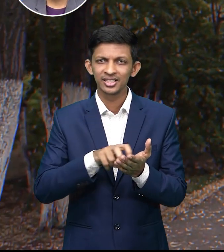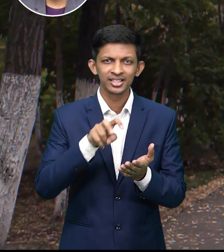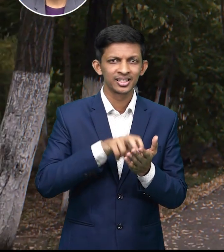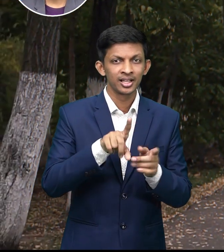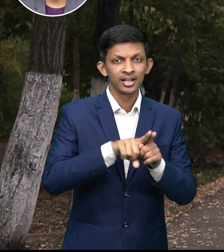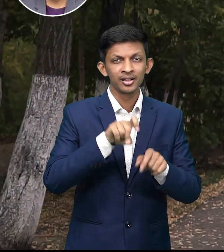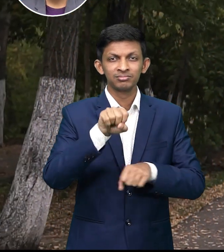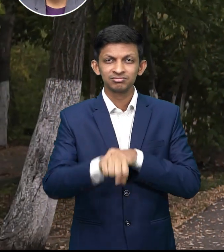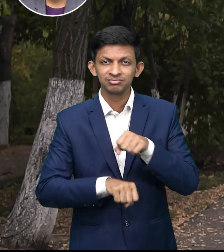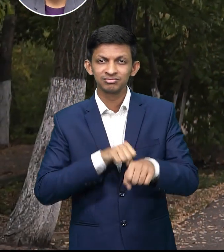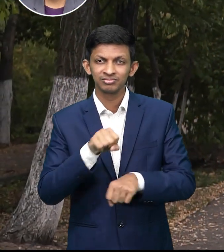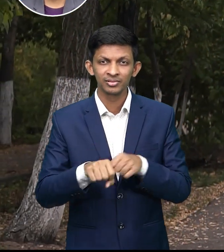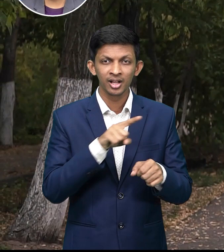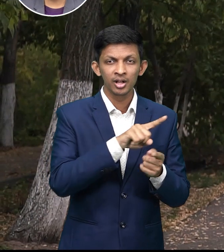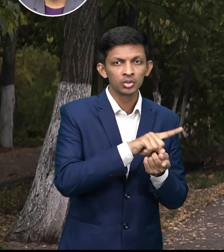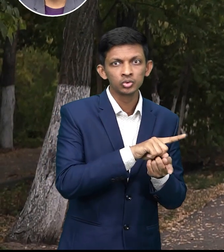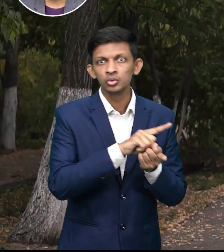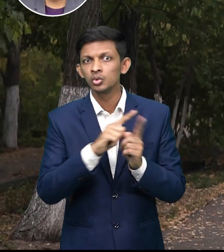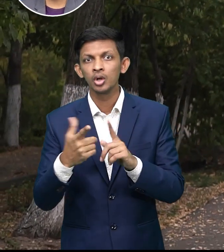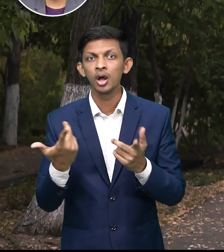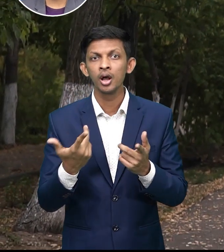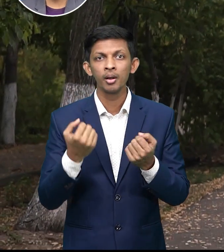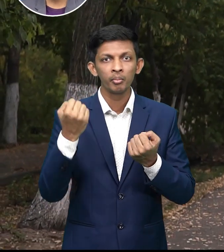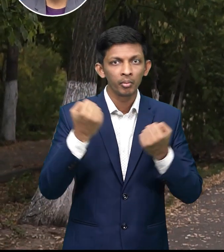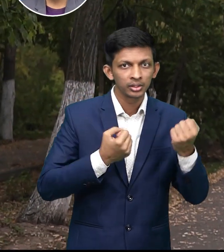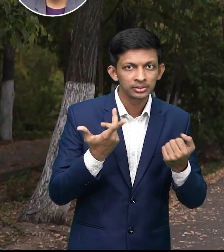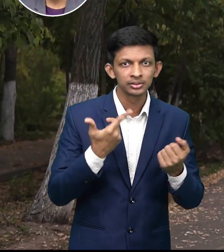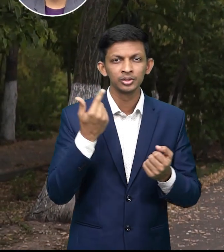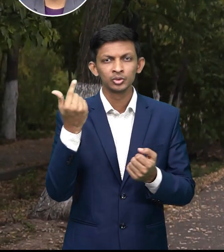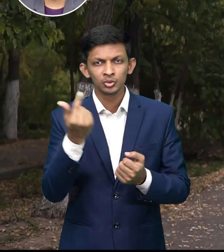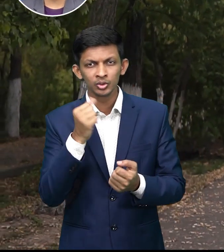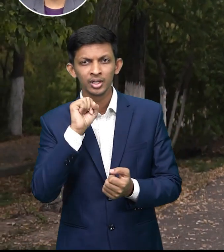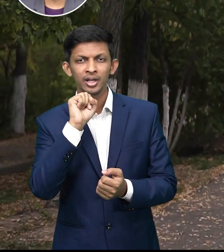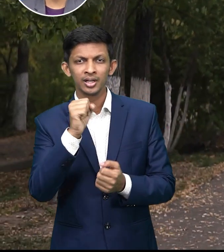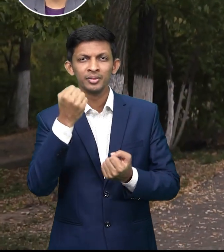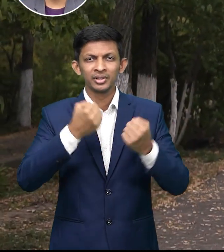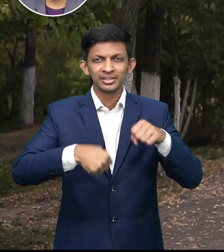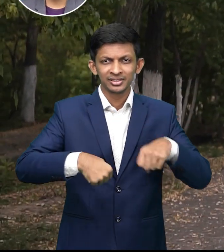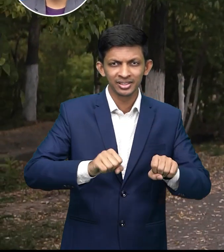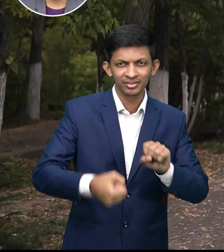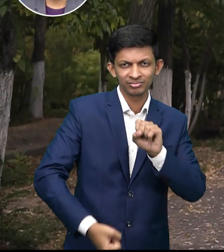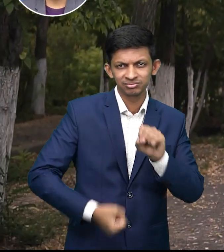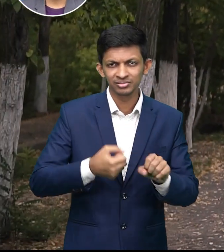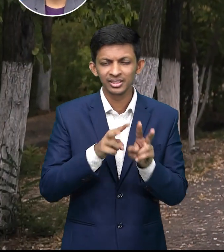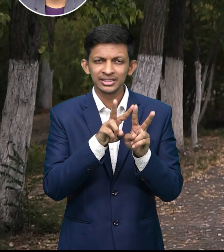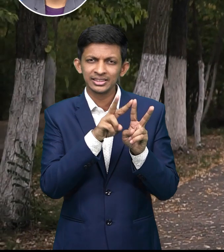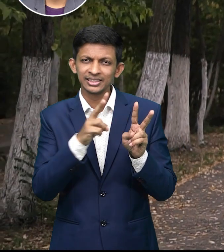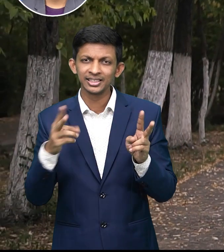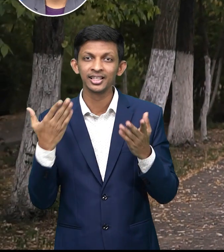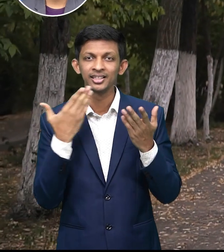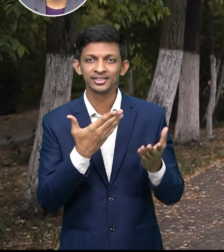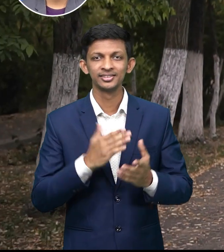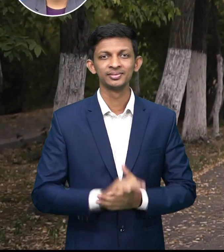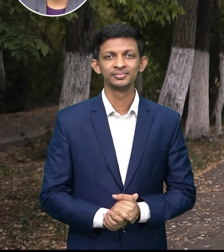Walking, cycling instead of taking a bus, using your vehicle.